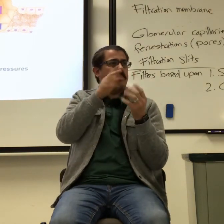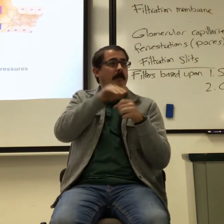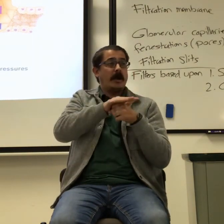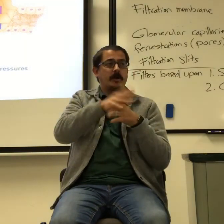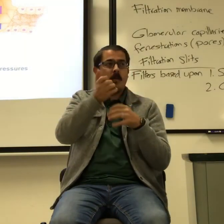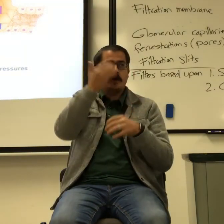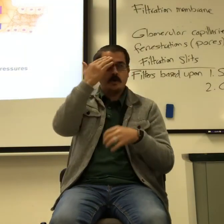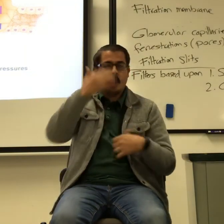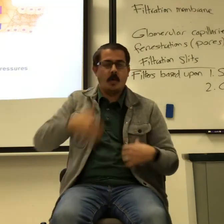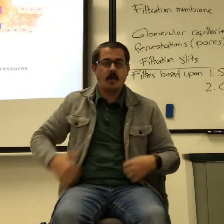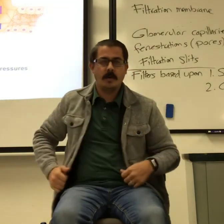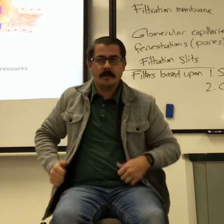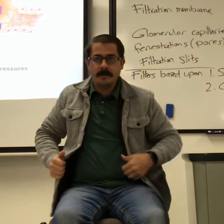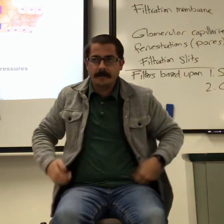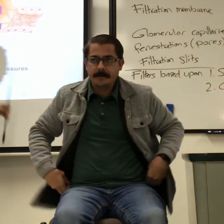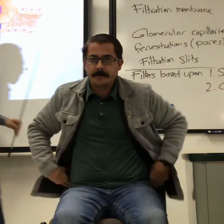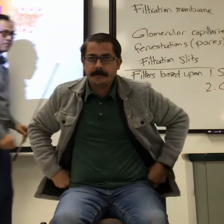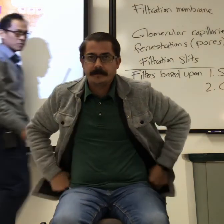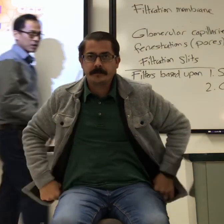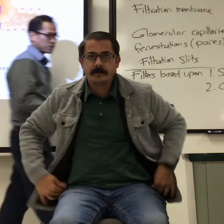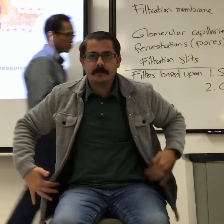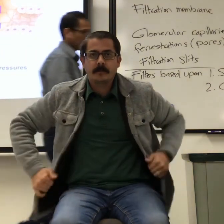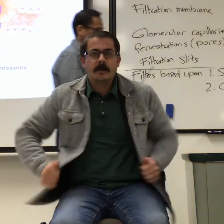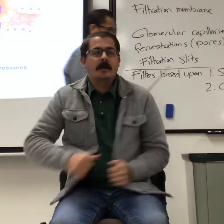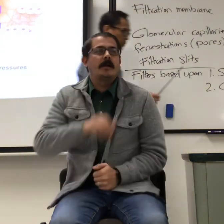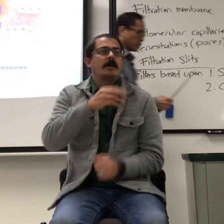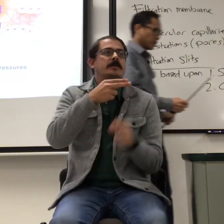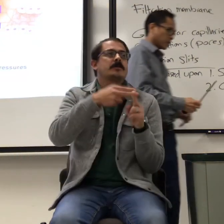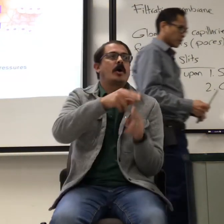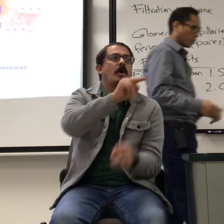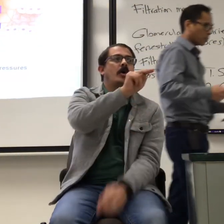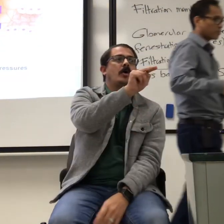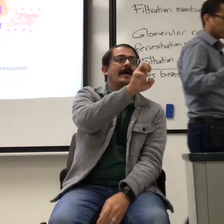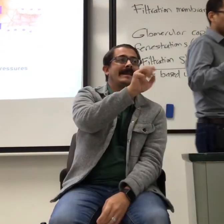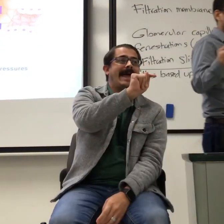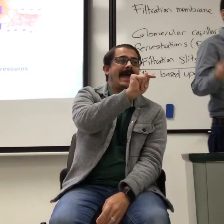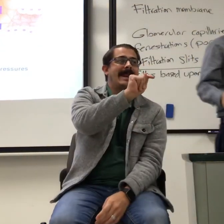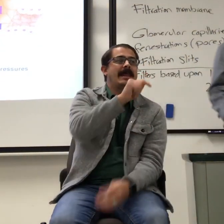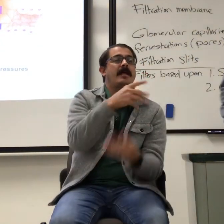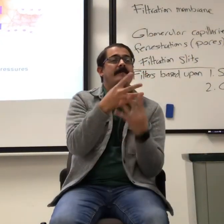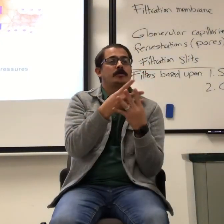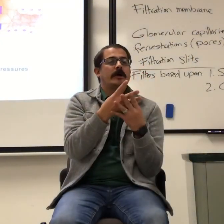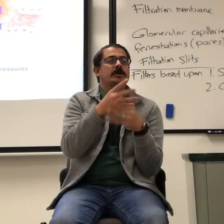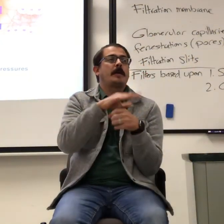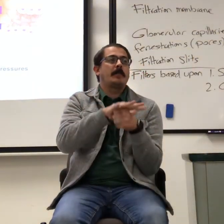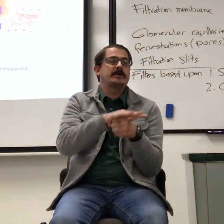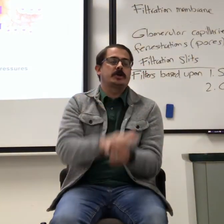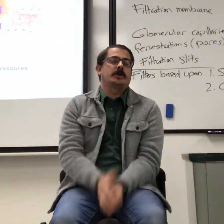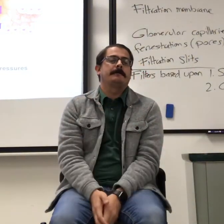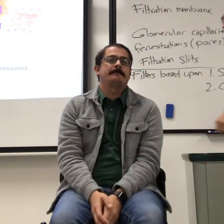want you to note. They call this net filtration pressure. Well, calculated it.